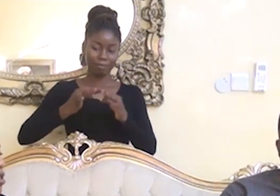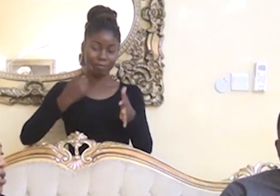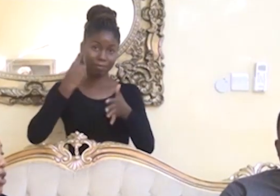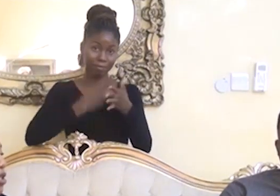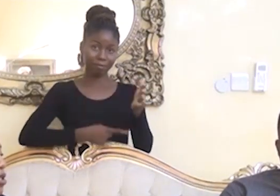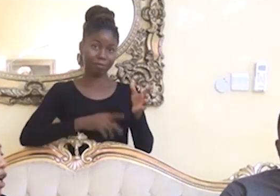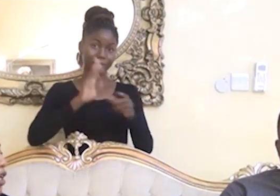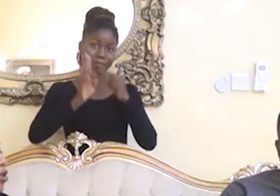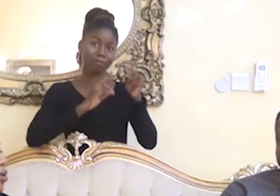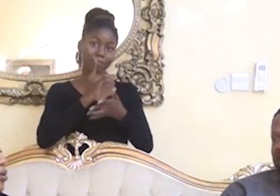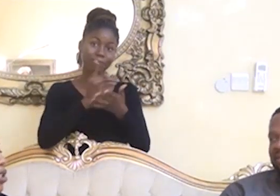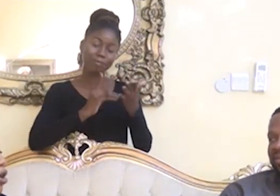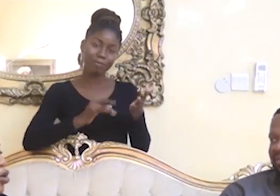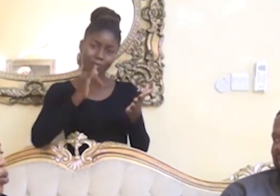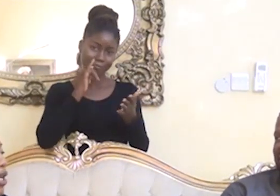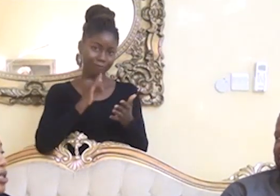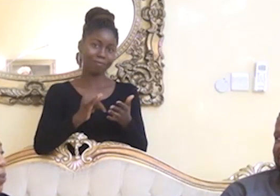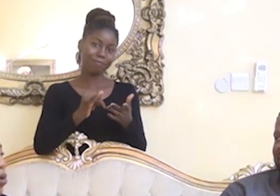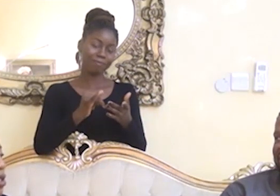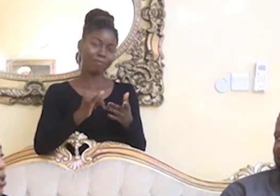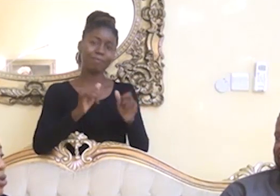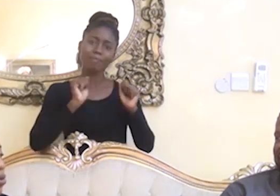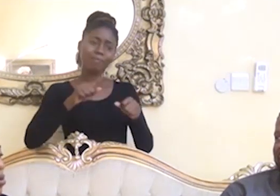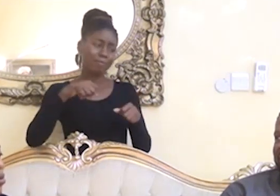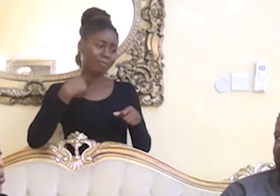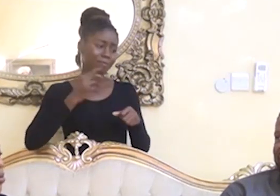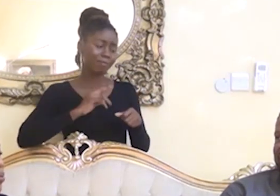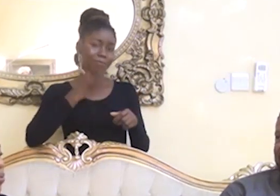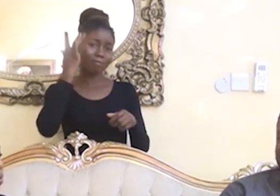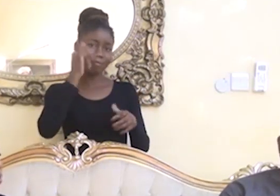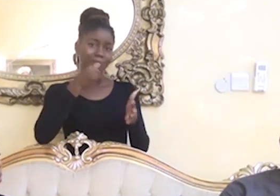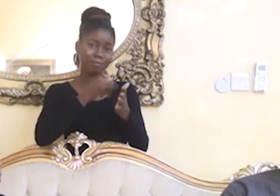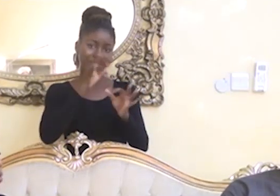universal design is, sir. Can you tell us why it's important to us?